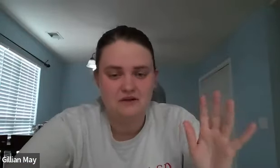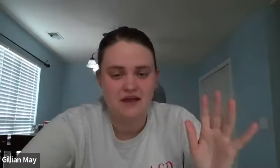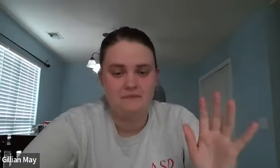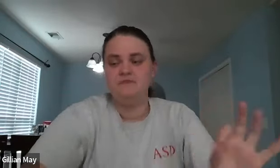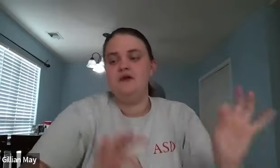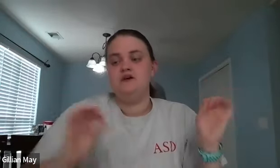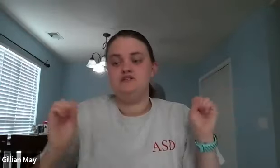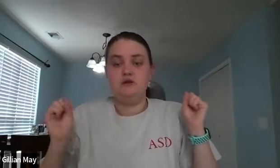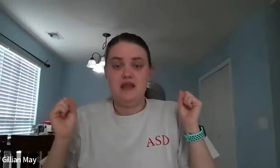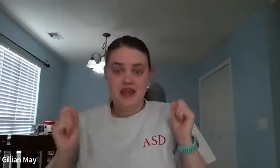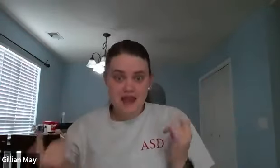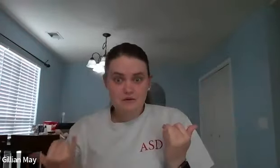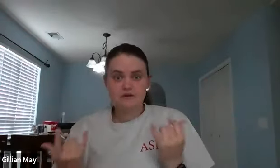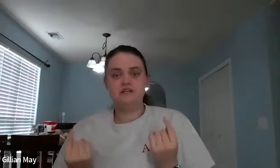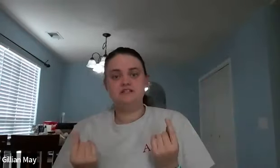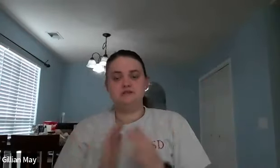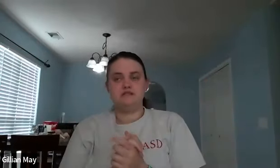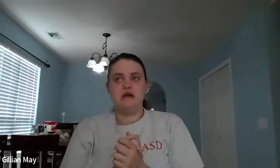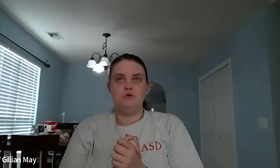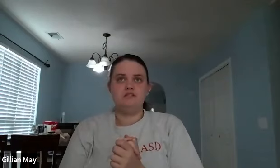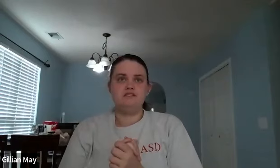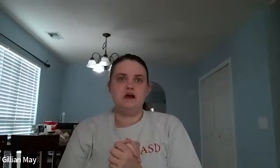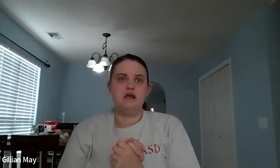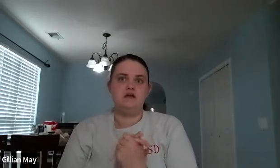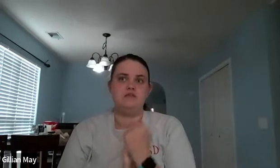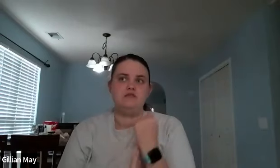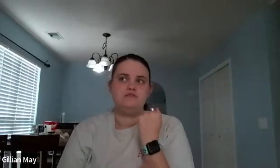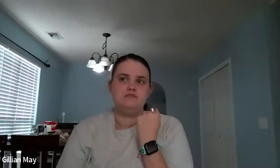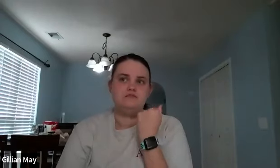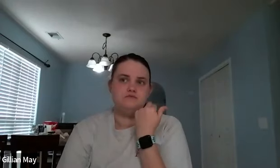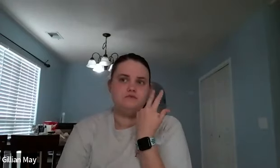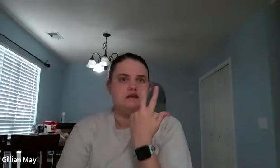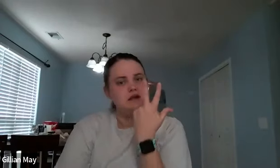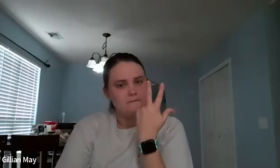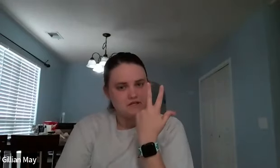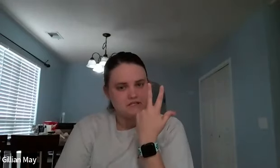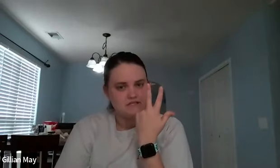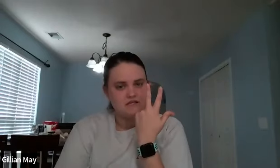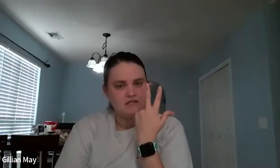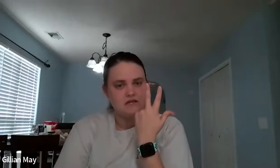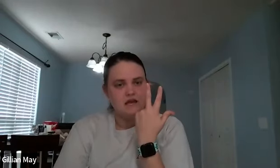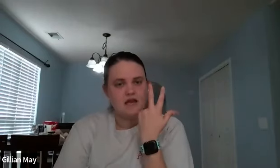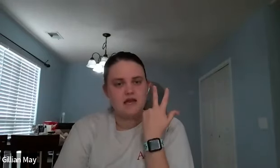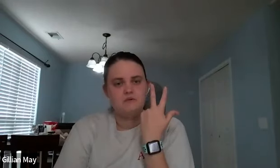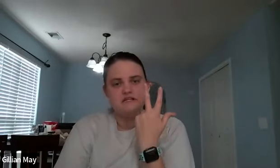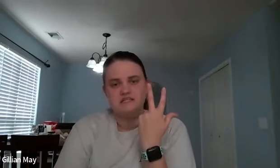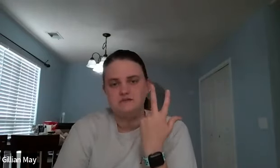okay. So now what we're going to do is I'm going to assign 3 numbers, and I want to see if you